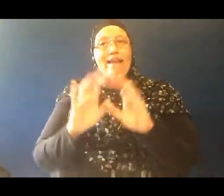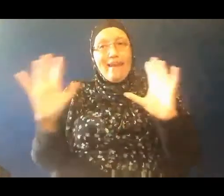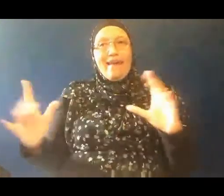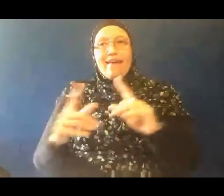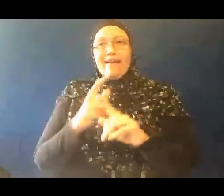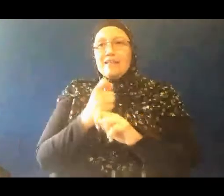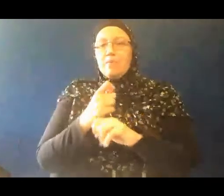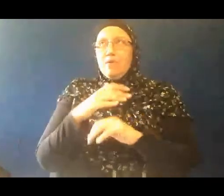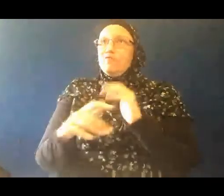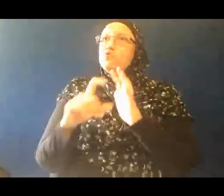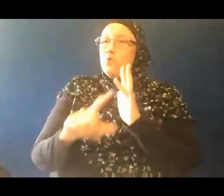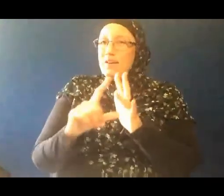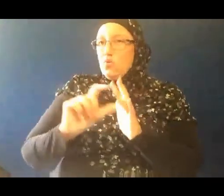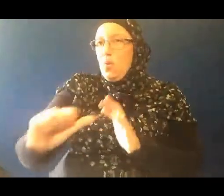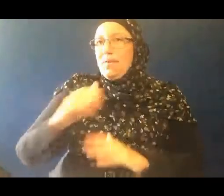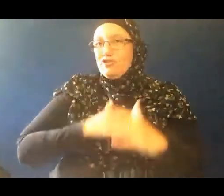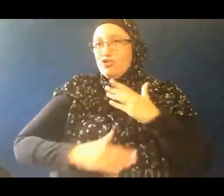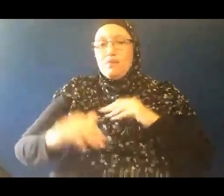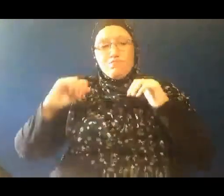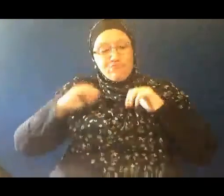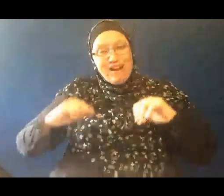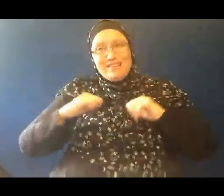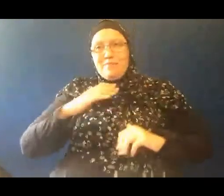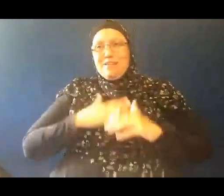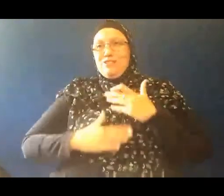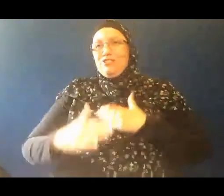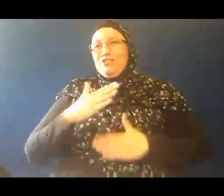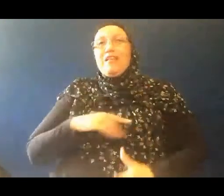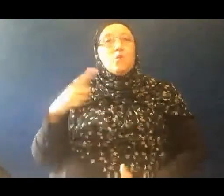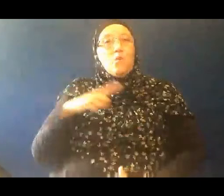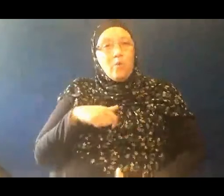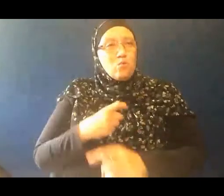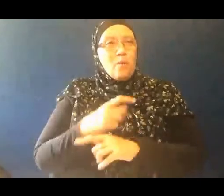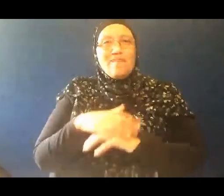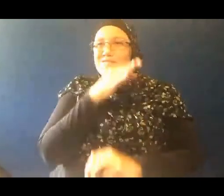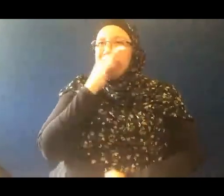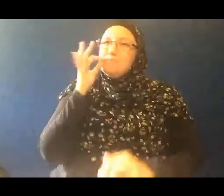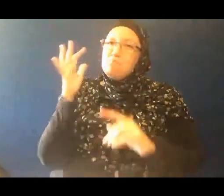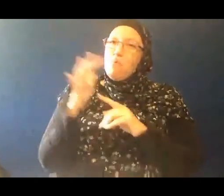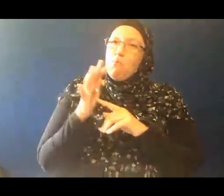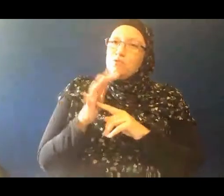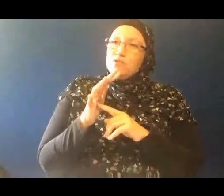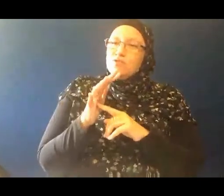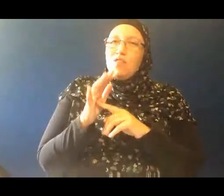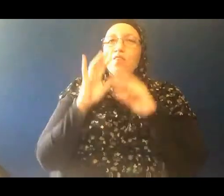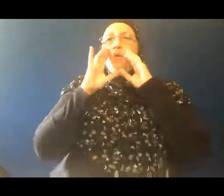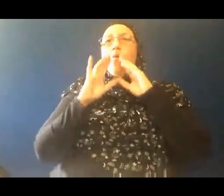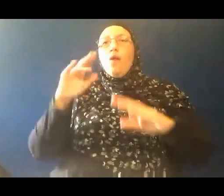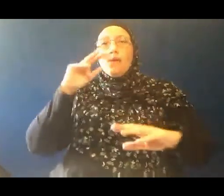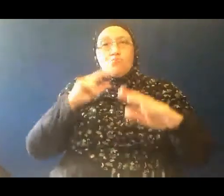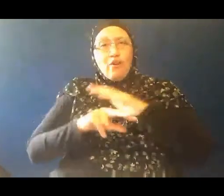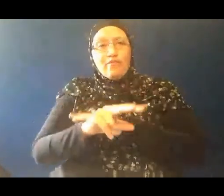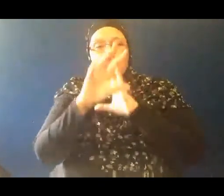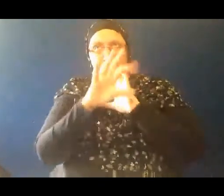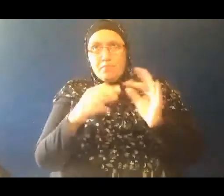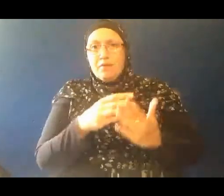that's why so much virtues we have about fasting. The Holy Prophet sallallahu alaihi wasallam has said that, do you